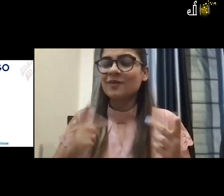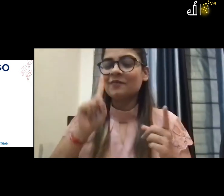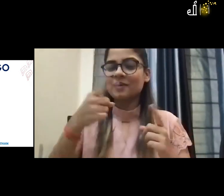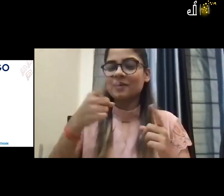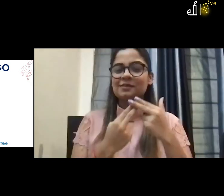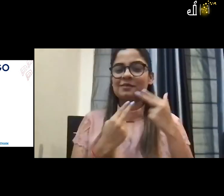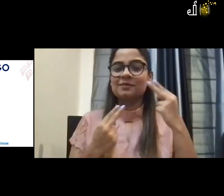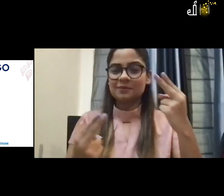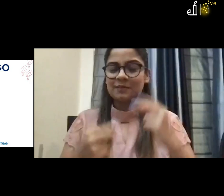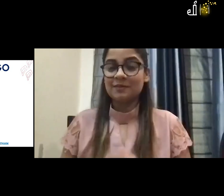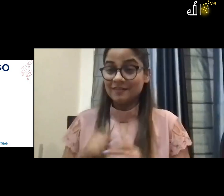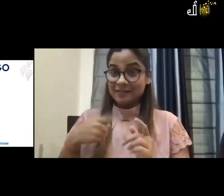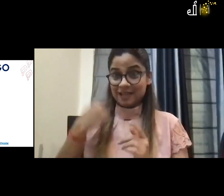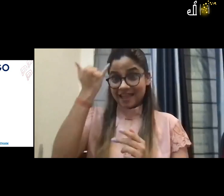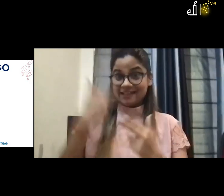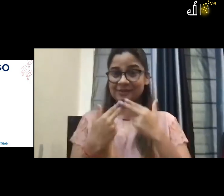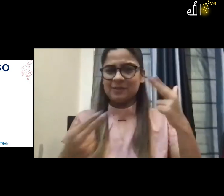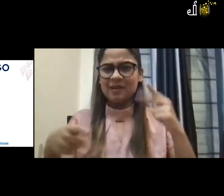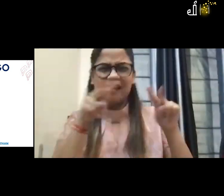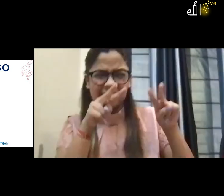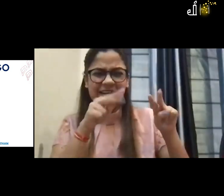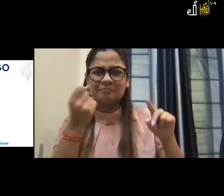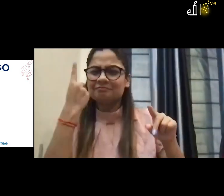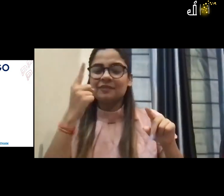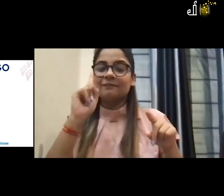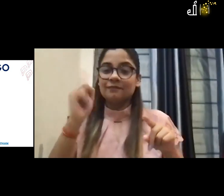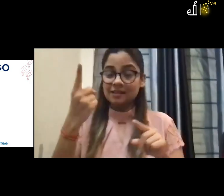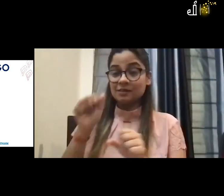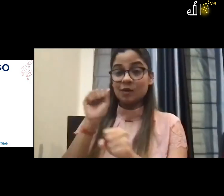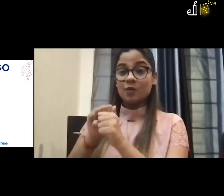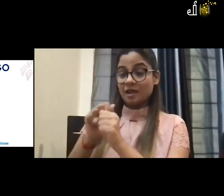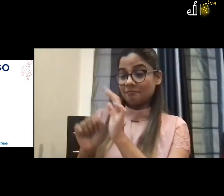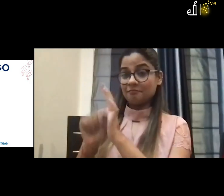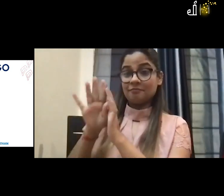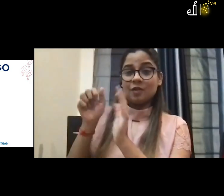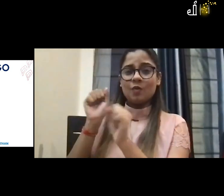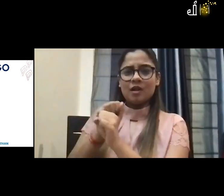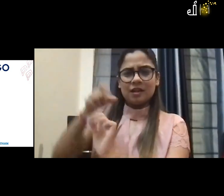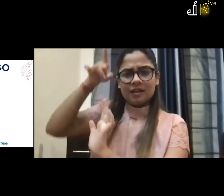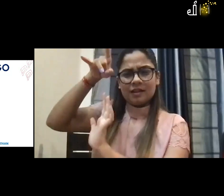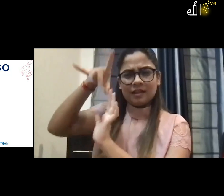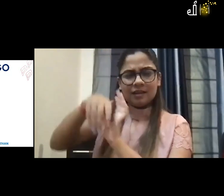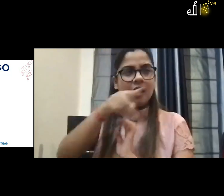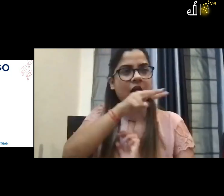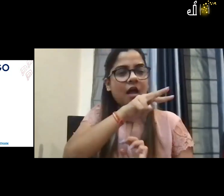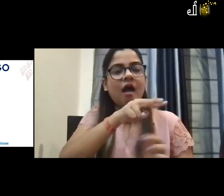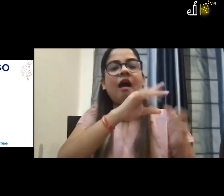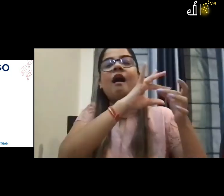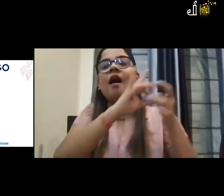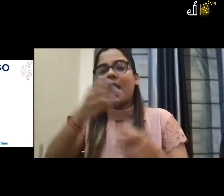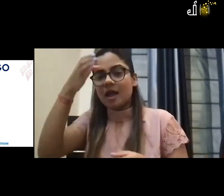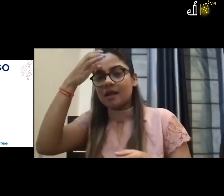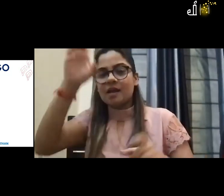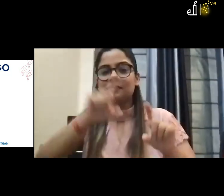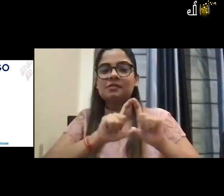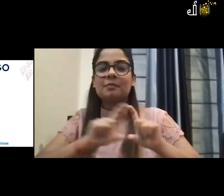what is the concept behind the logos? I'm going to brief you on that. So, we can understand what exactly it means. So what does